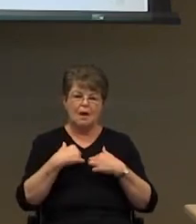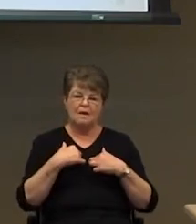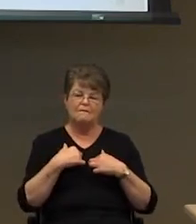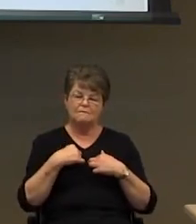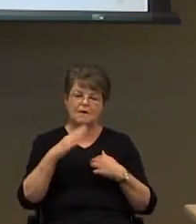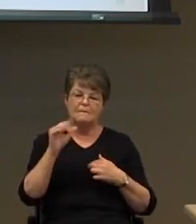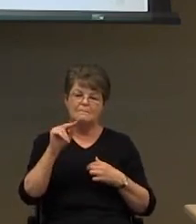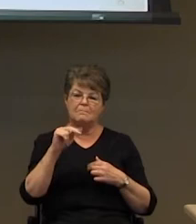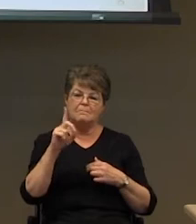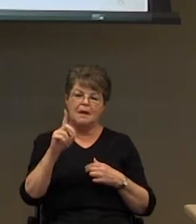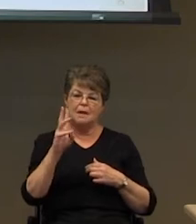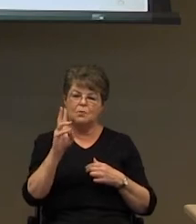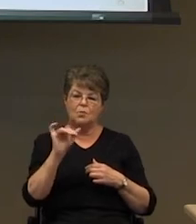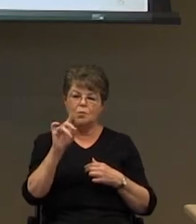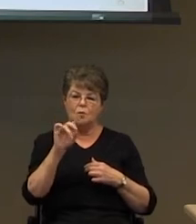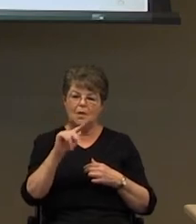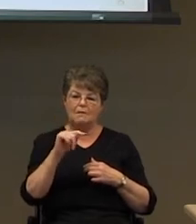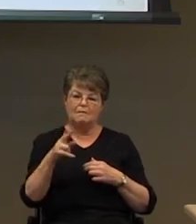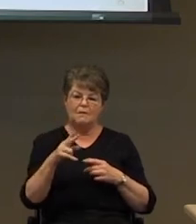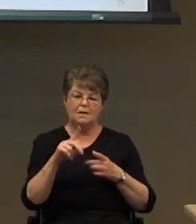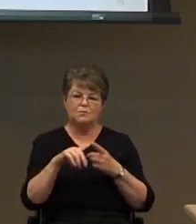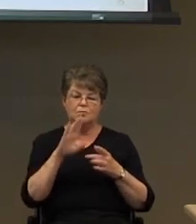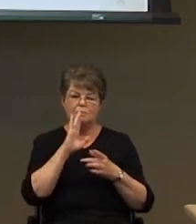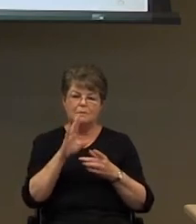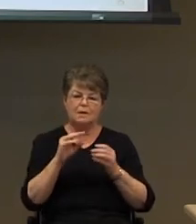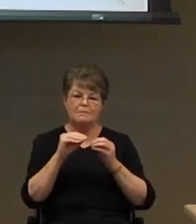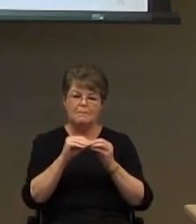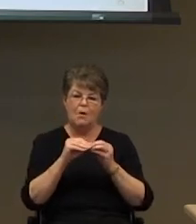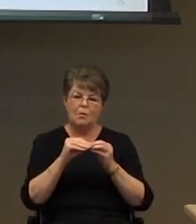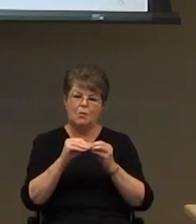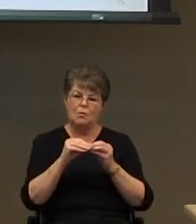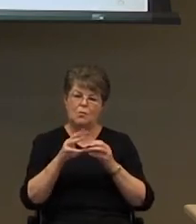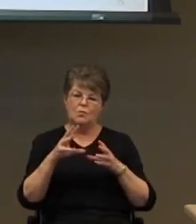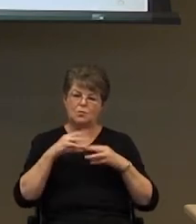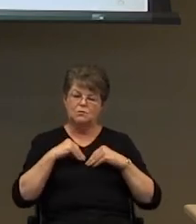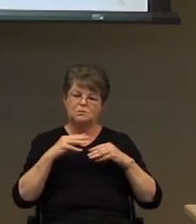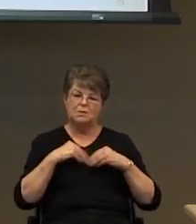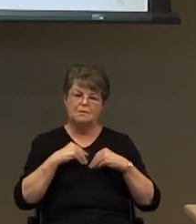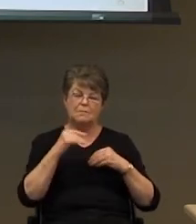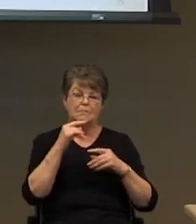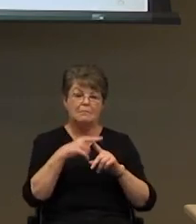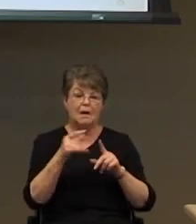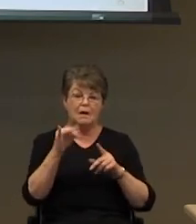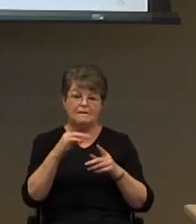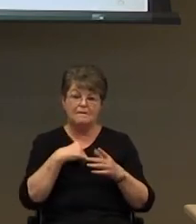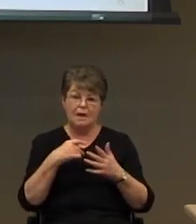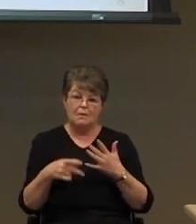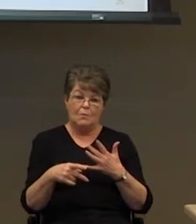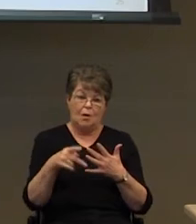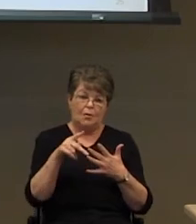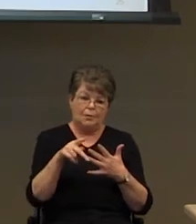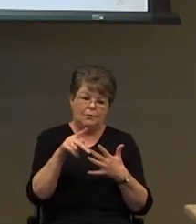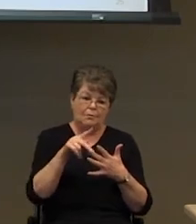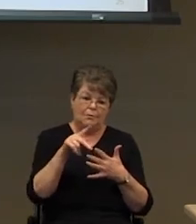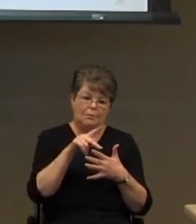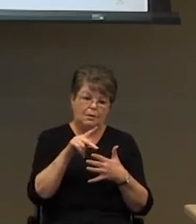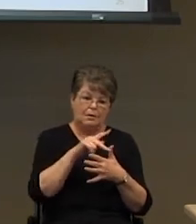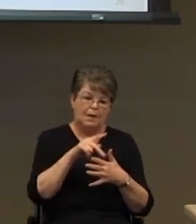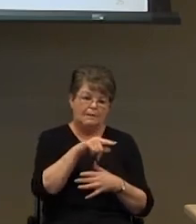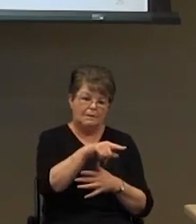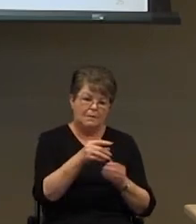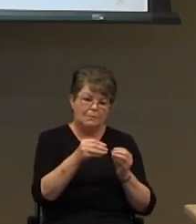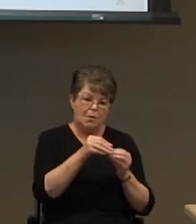to that. But if I have to prioritize my day, I'm going to do the things that I've been told are the most important and do that. And that means some other